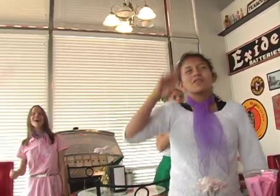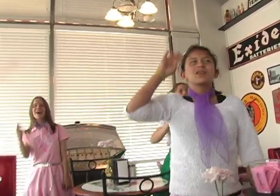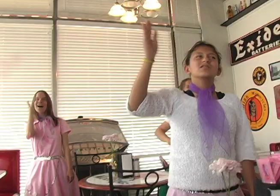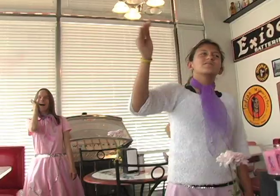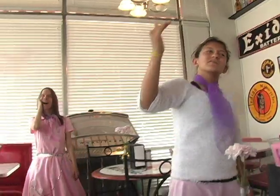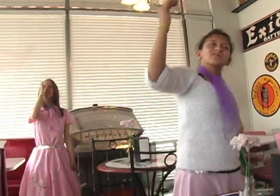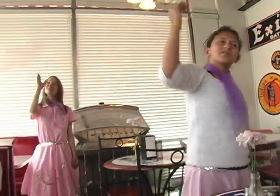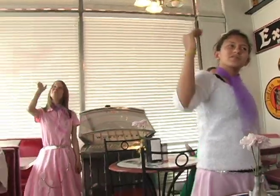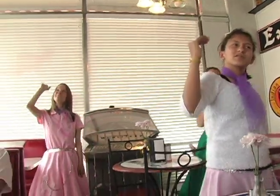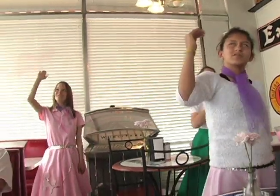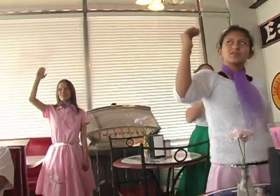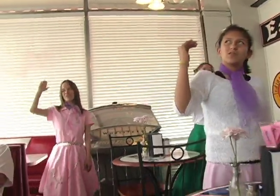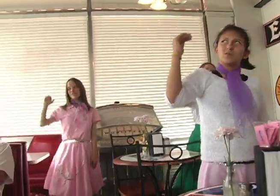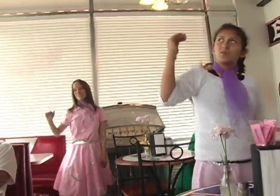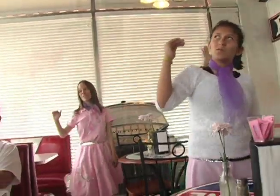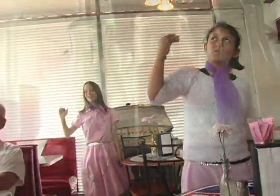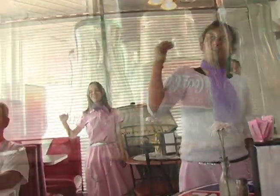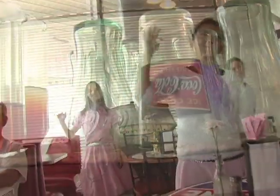I will be your child